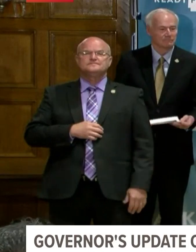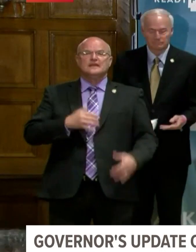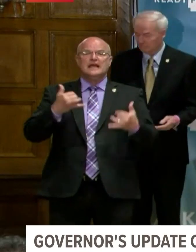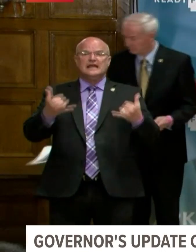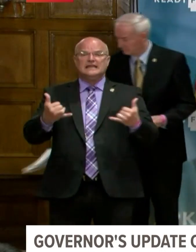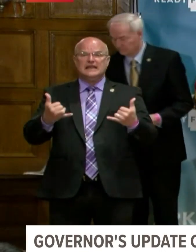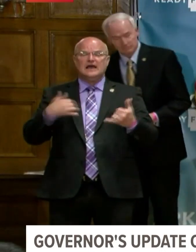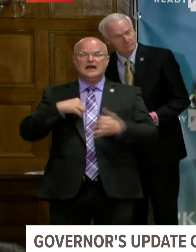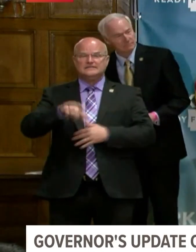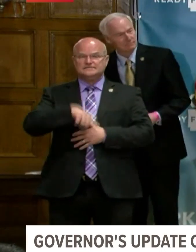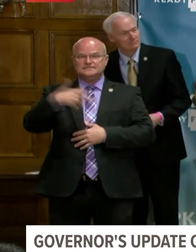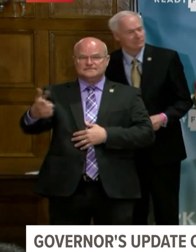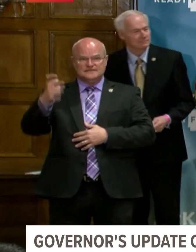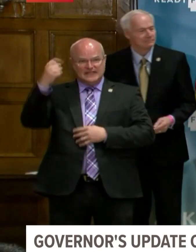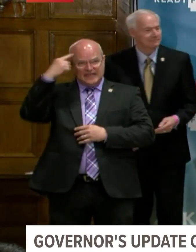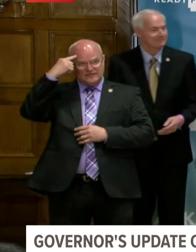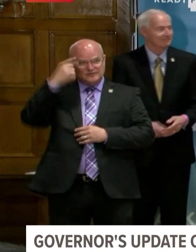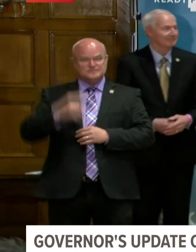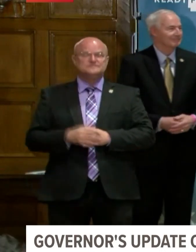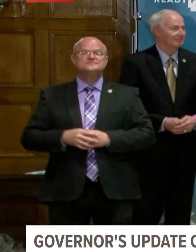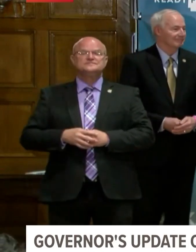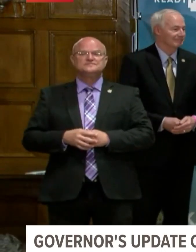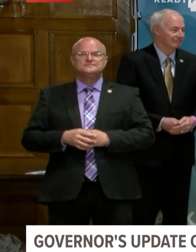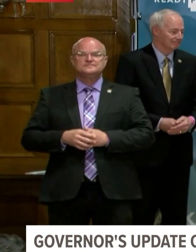with that, I'll go ahead and turn it back over to the governor.